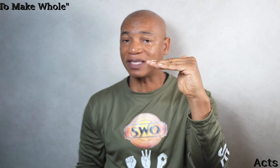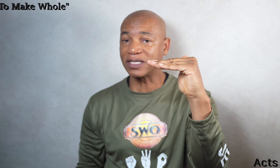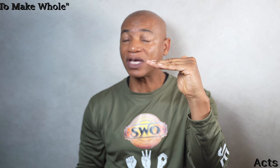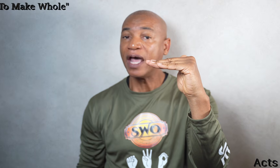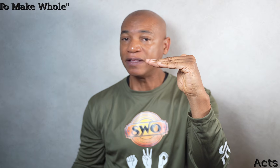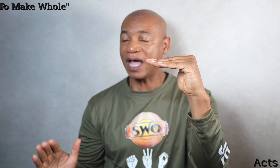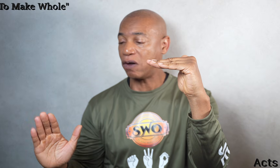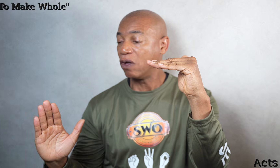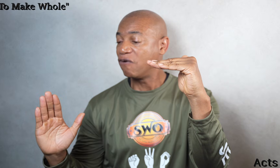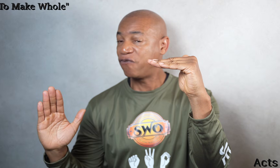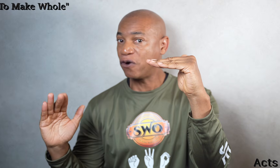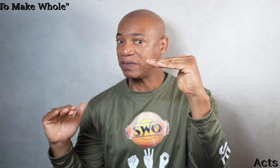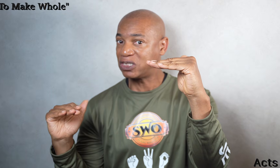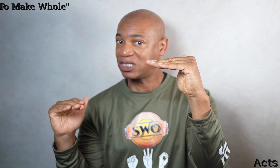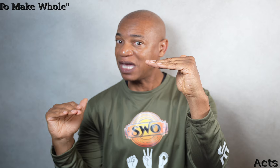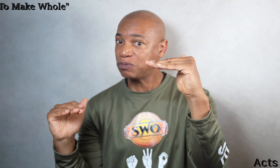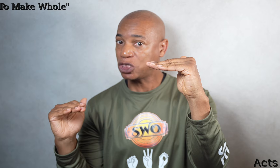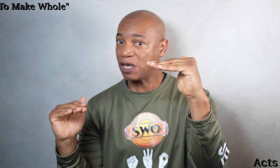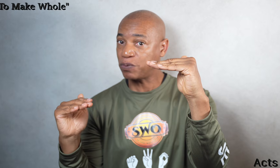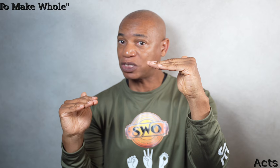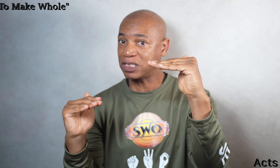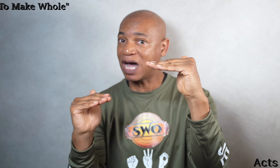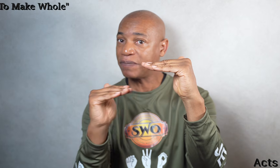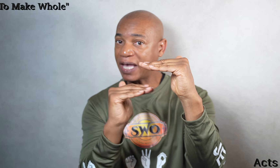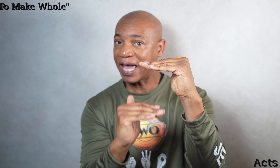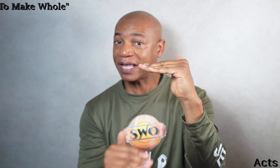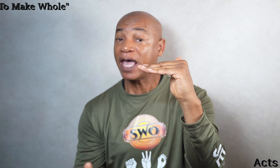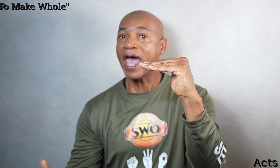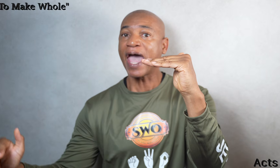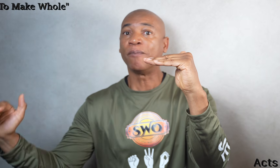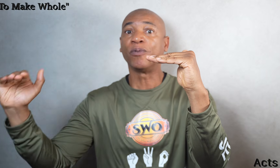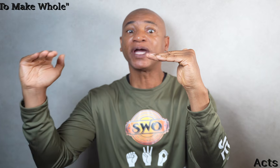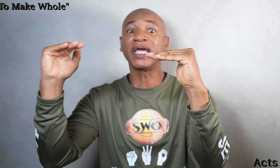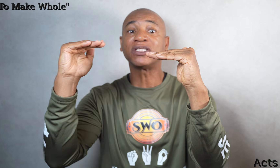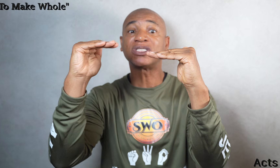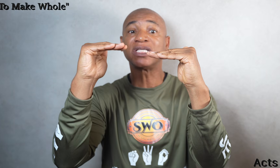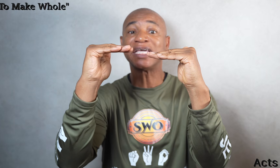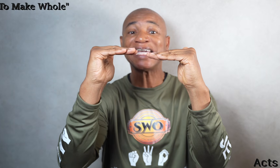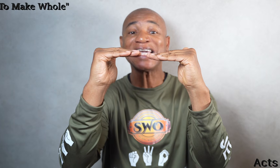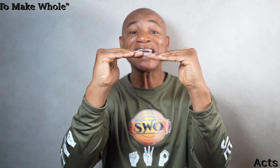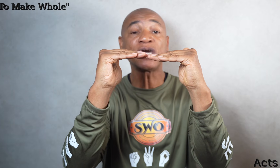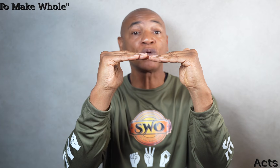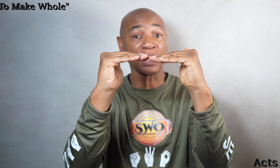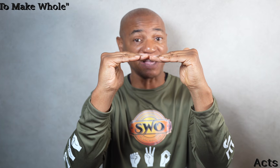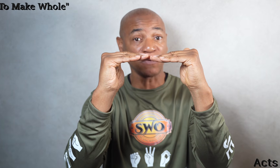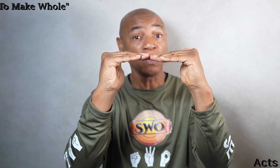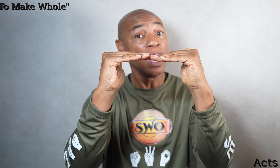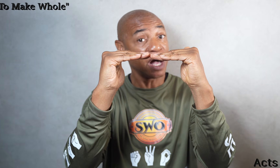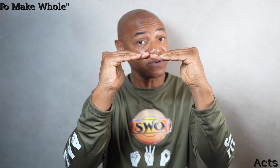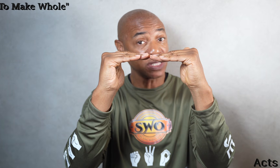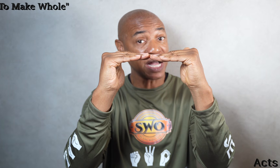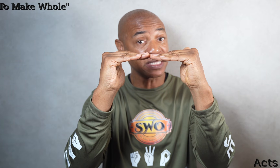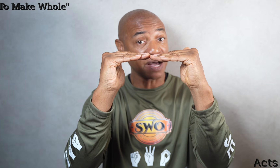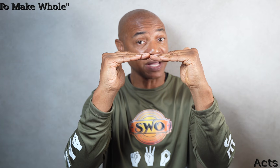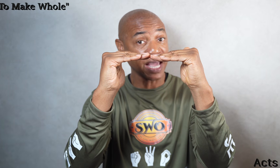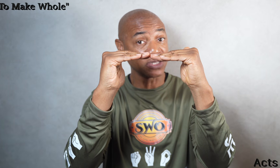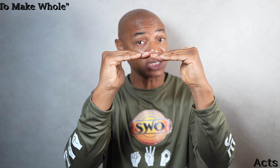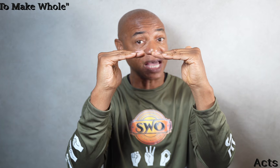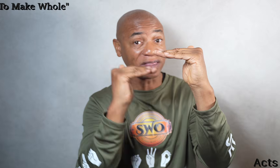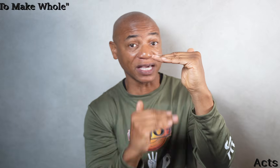this. Now, form the same shape with the dominant hand, and bring it to the equal level of your non-dominant hand, just like